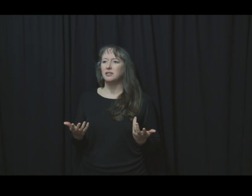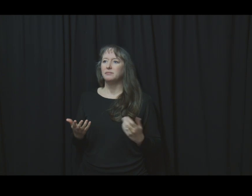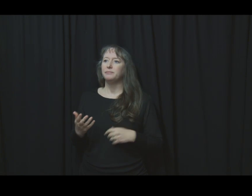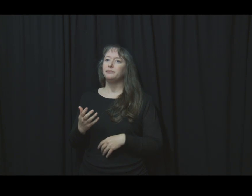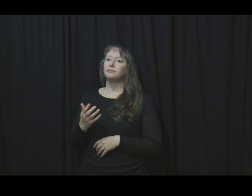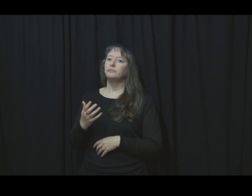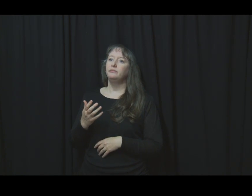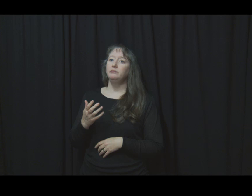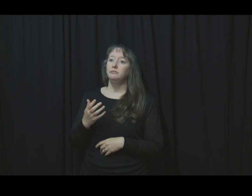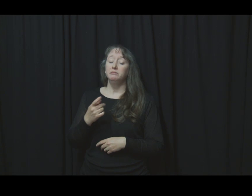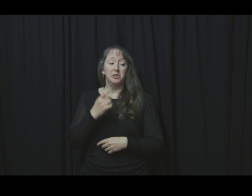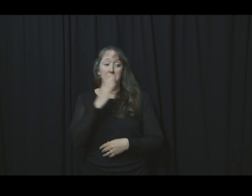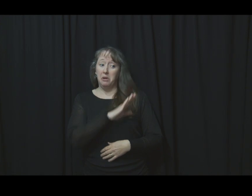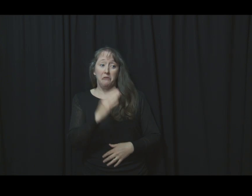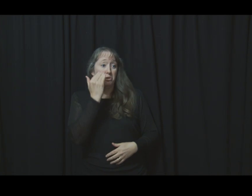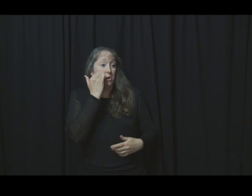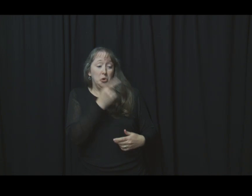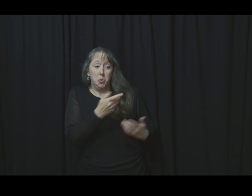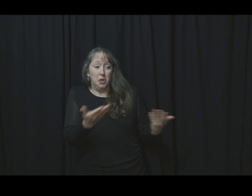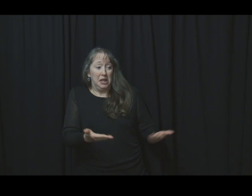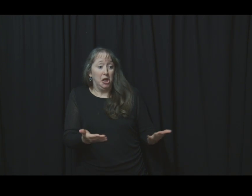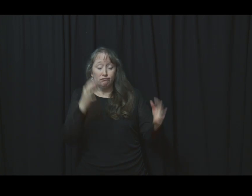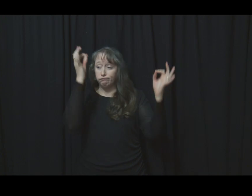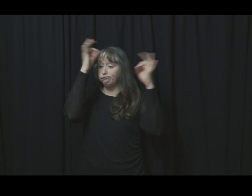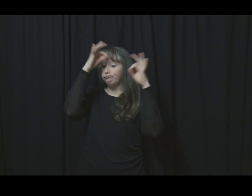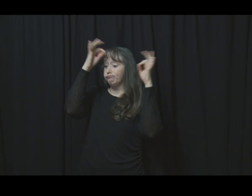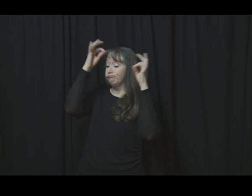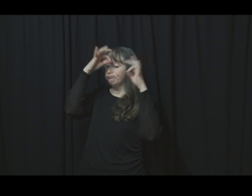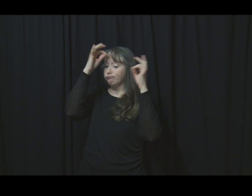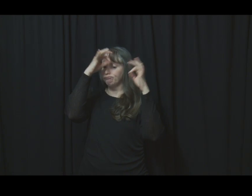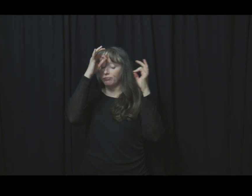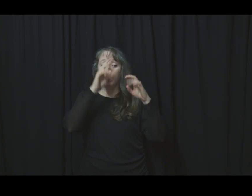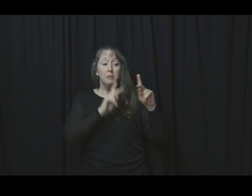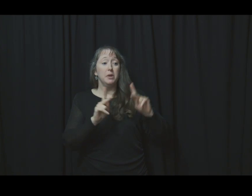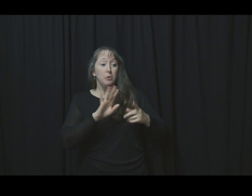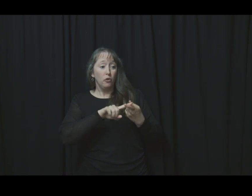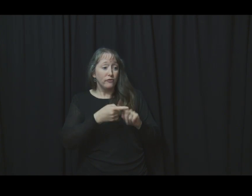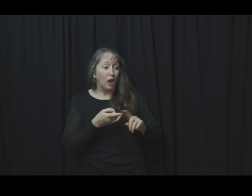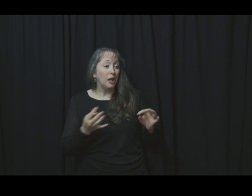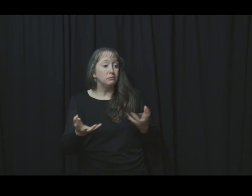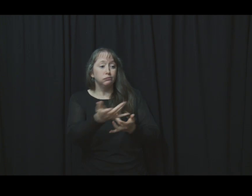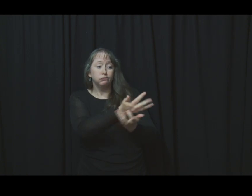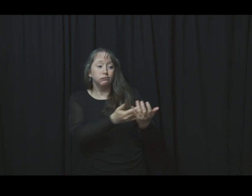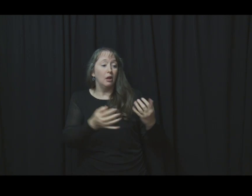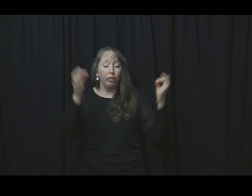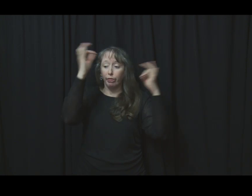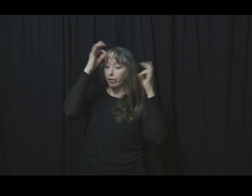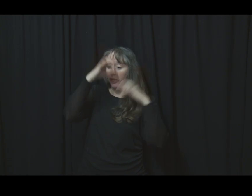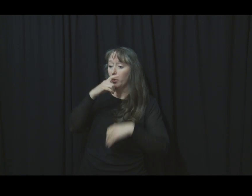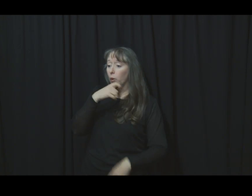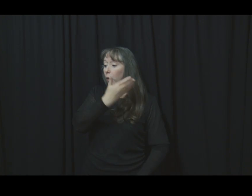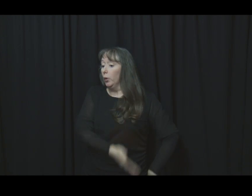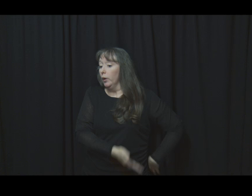You won't ever know you were ever here, and no one who knew you will know they were ever here ultimately, so what's the point anyway? I love the joy